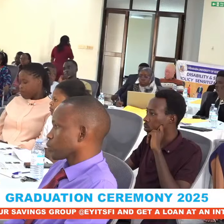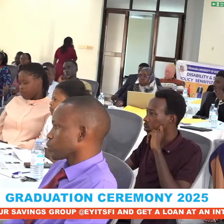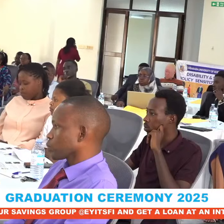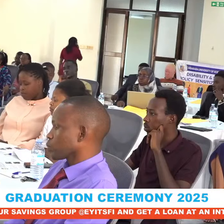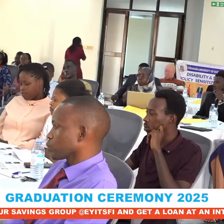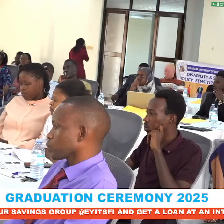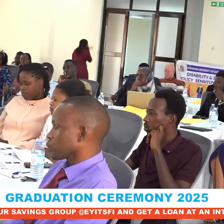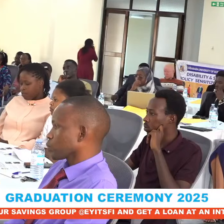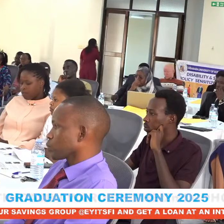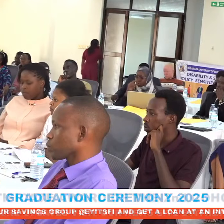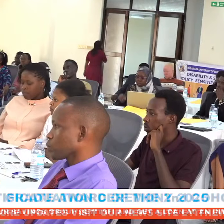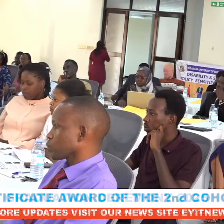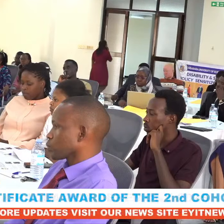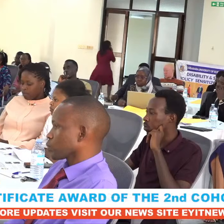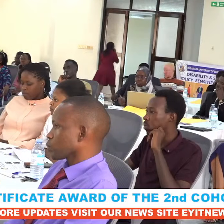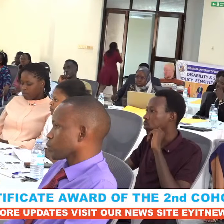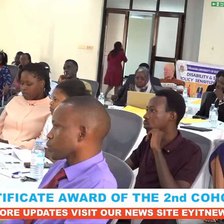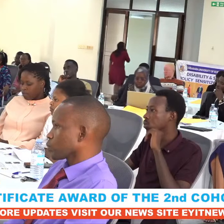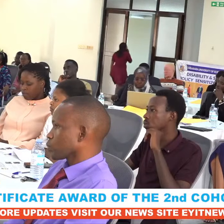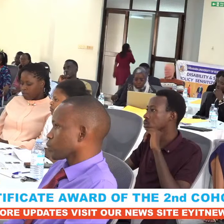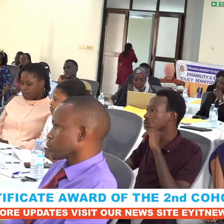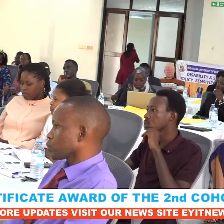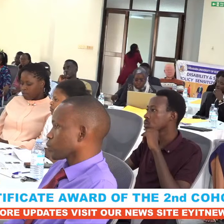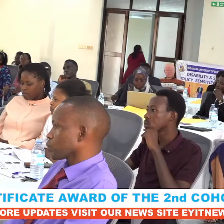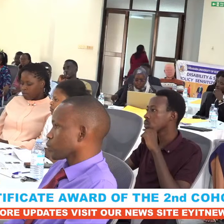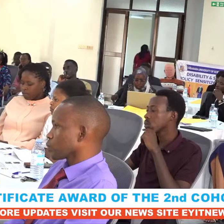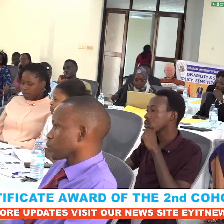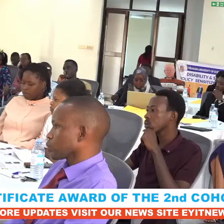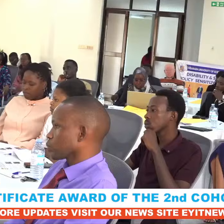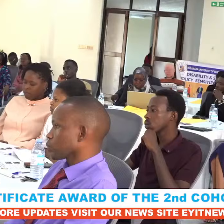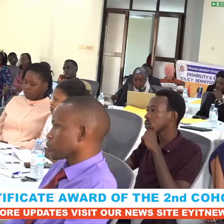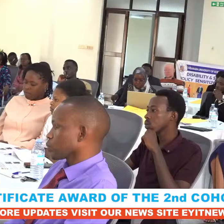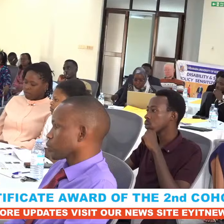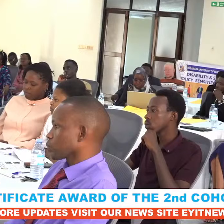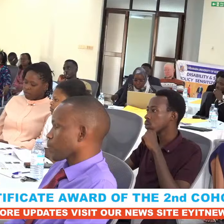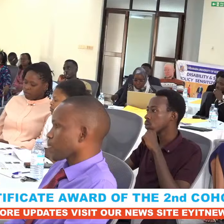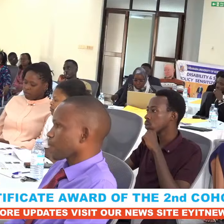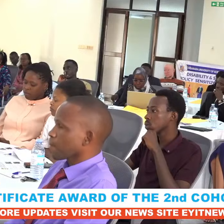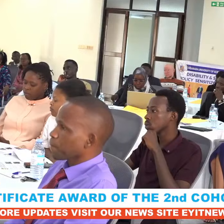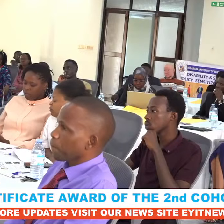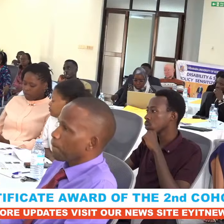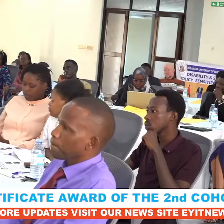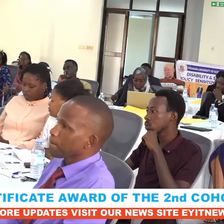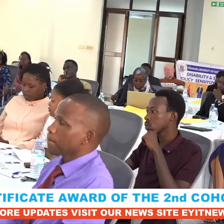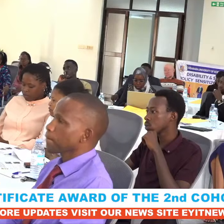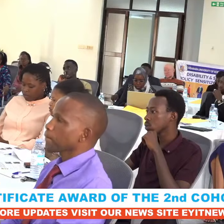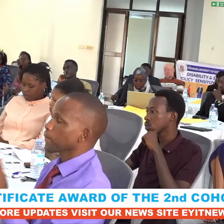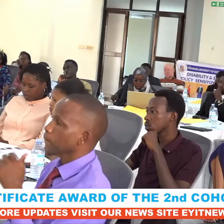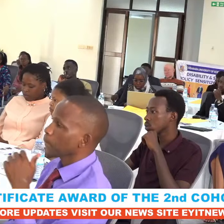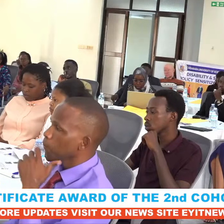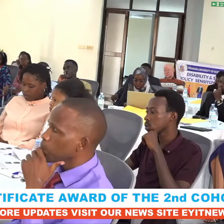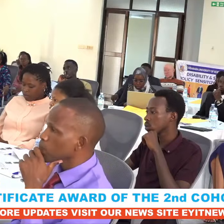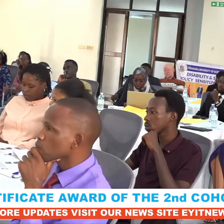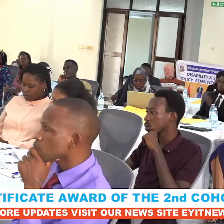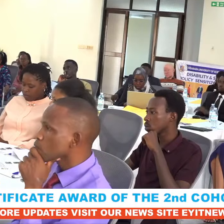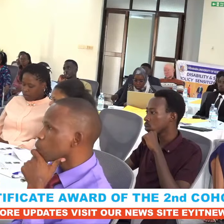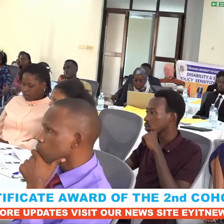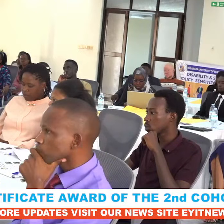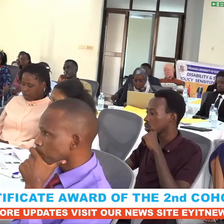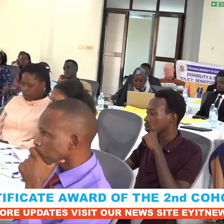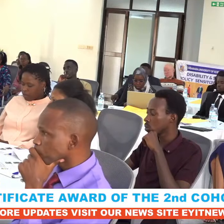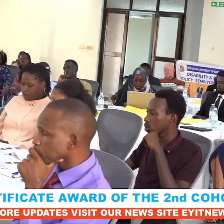institution. At admissions, we don't segregate, because also government has a